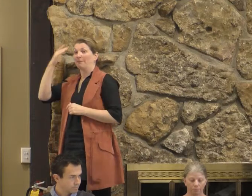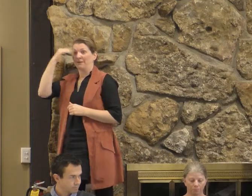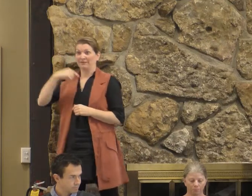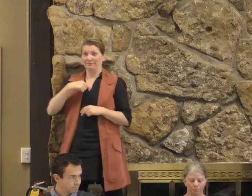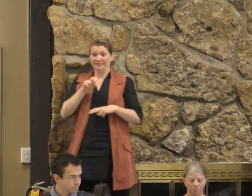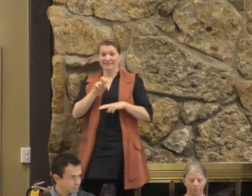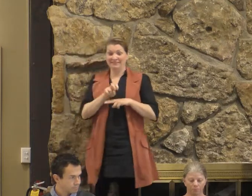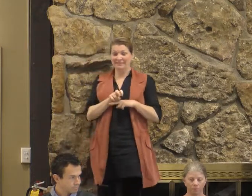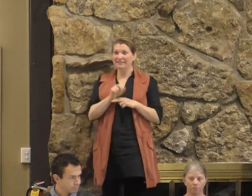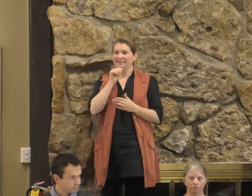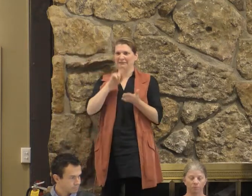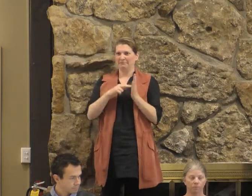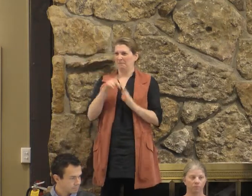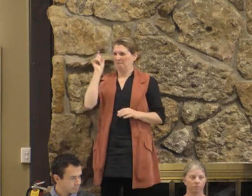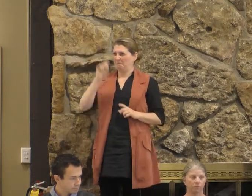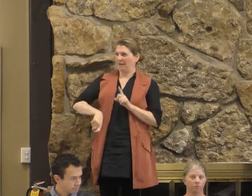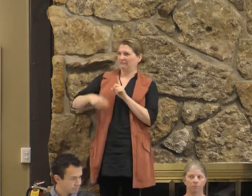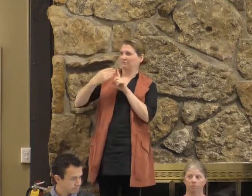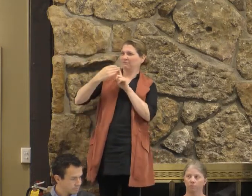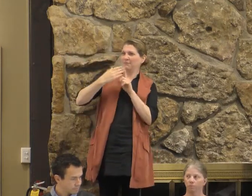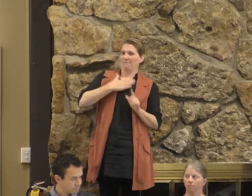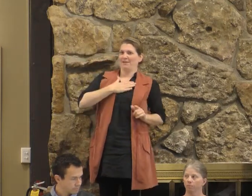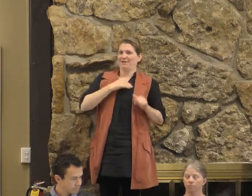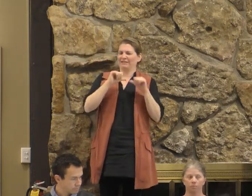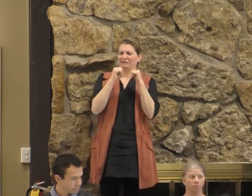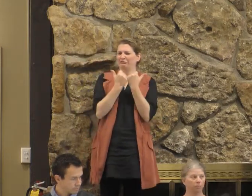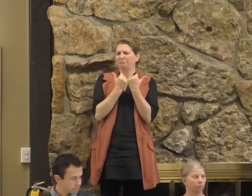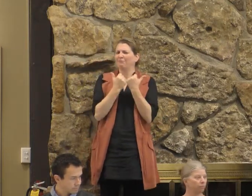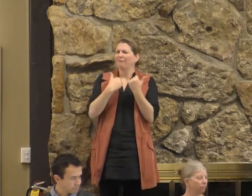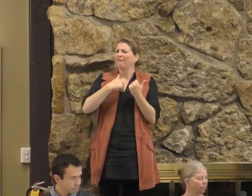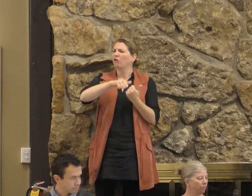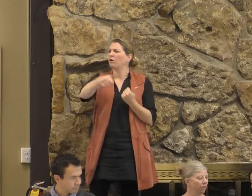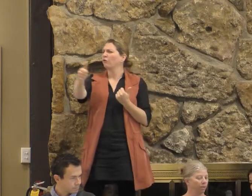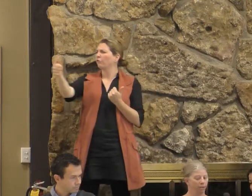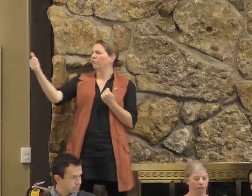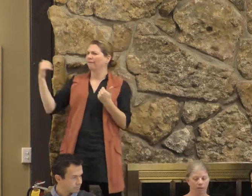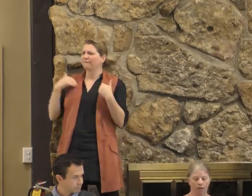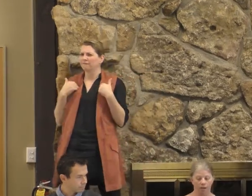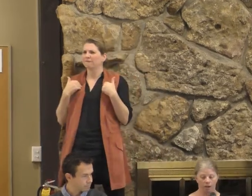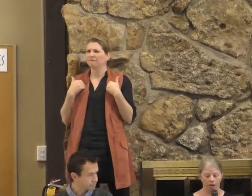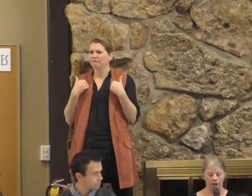office. And of course, we're all available. So thank you.